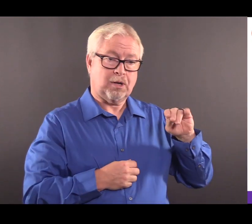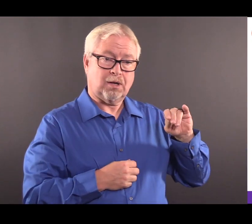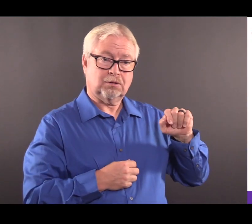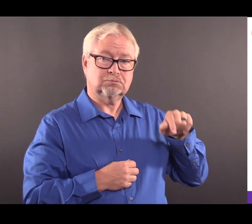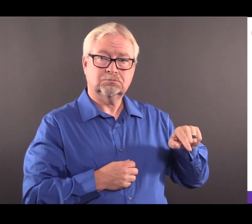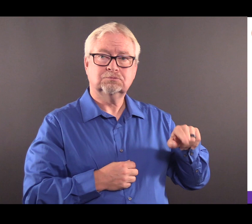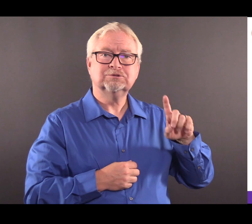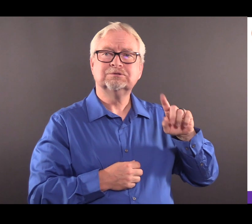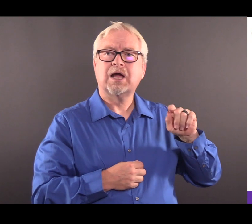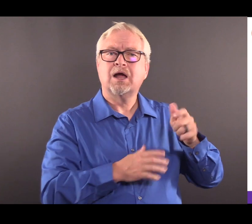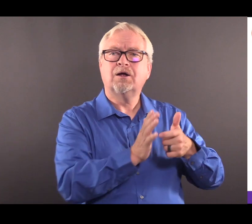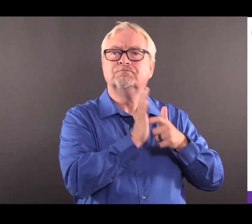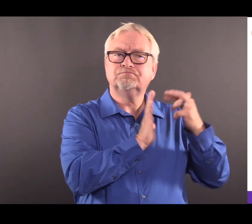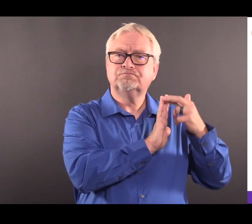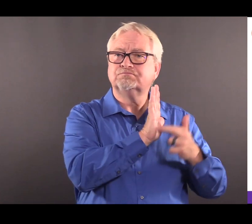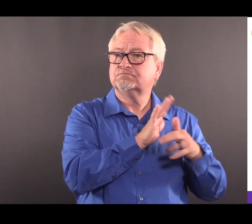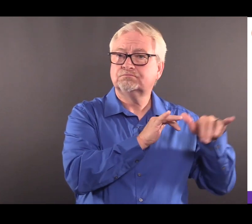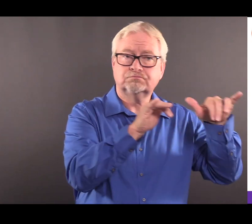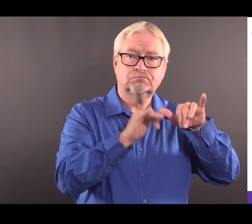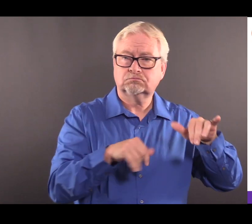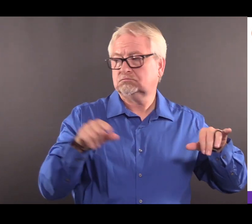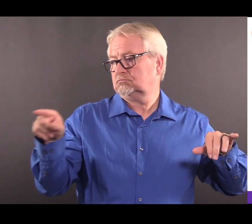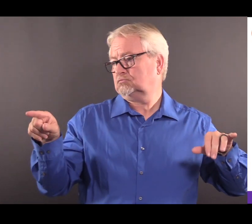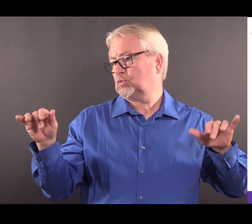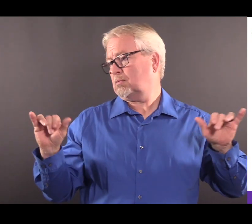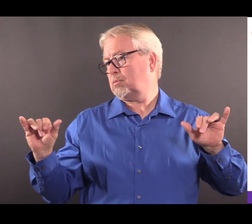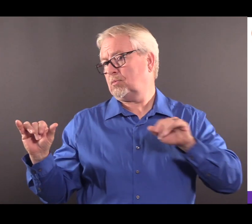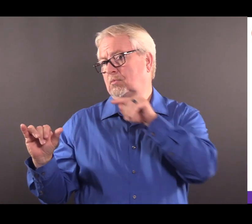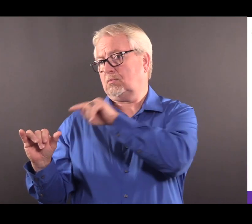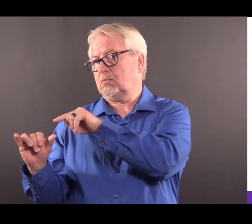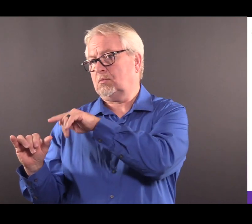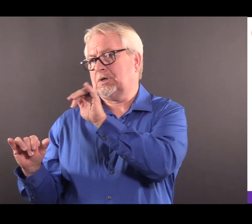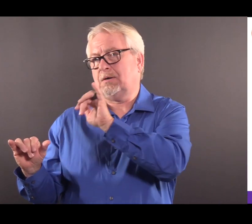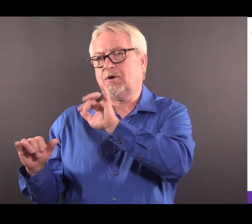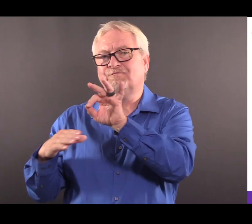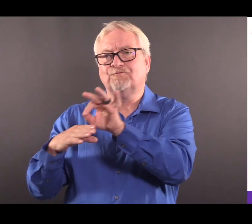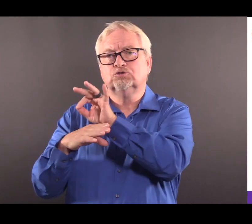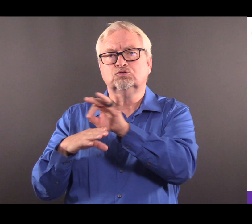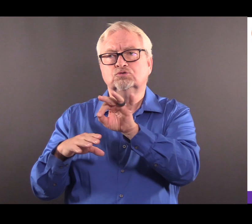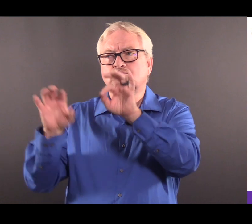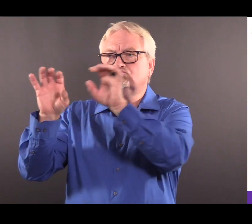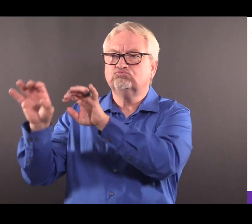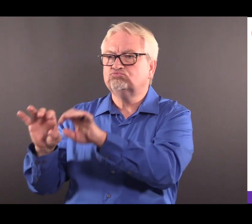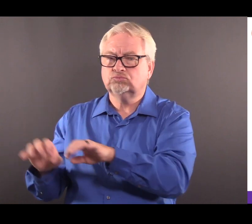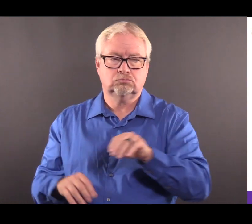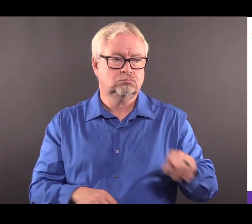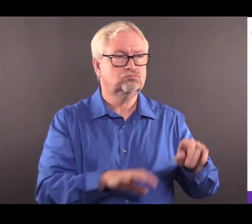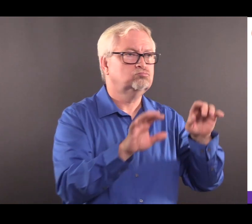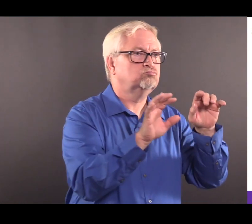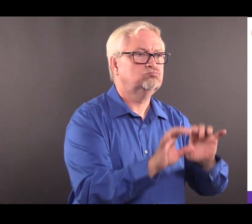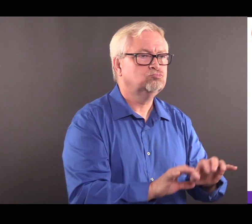The HMIS data standards also require that the comparable database has the same